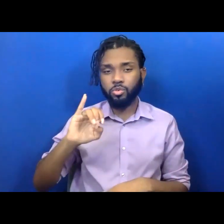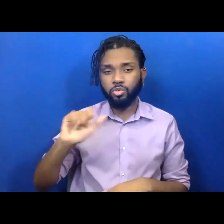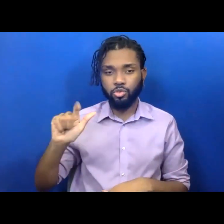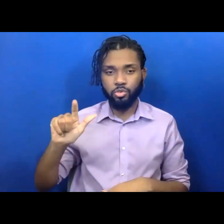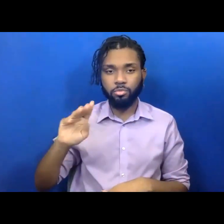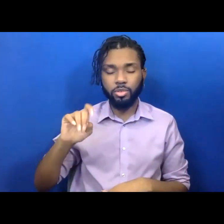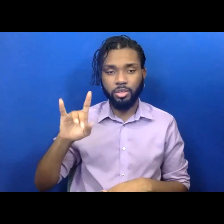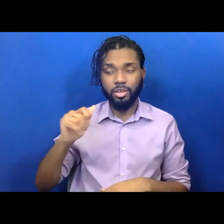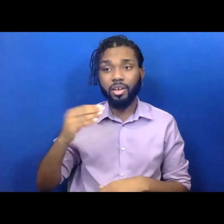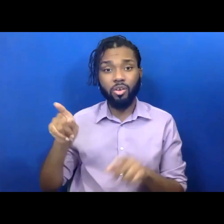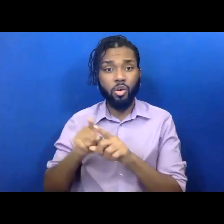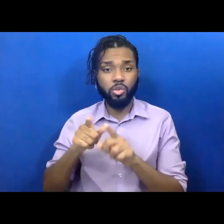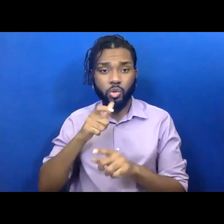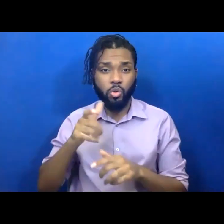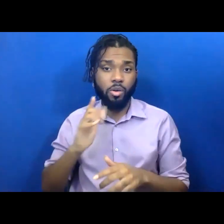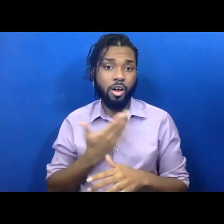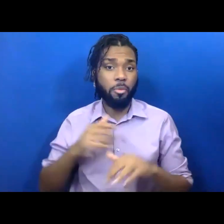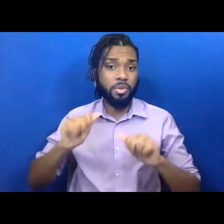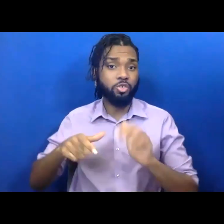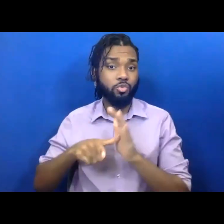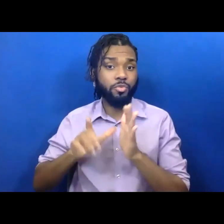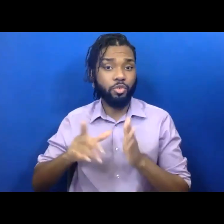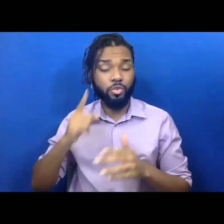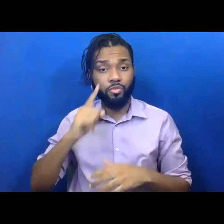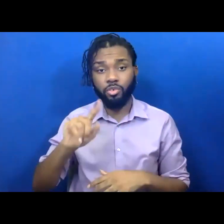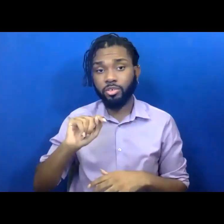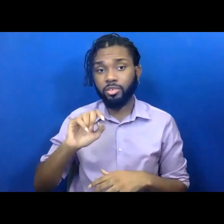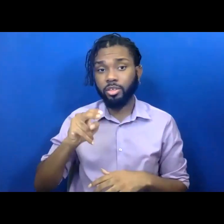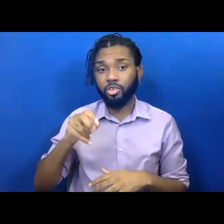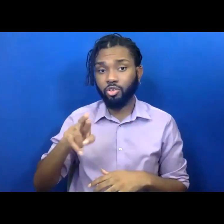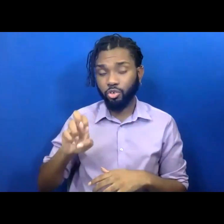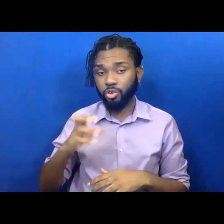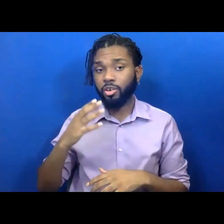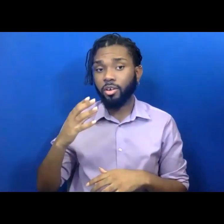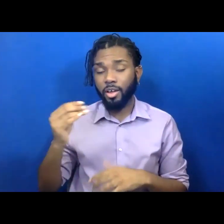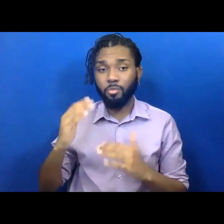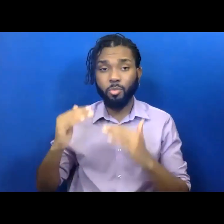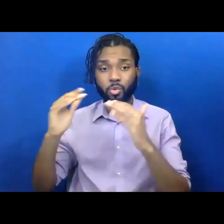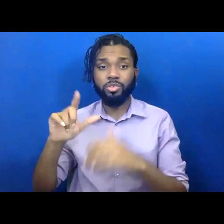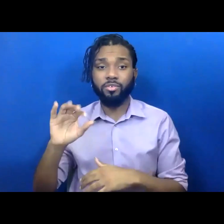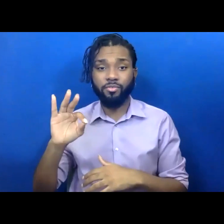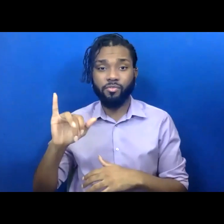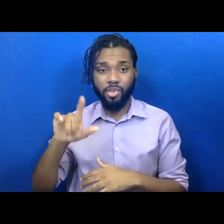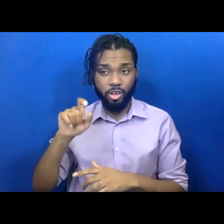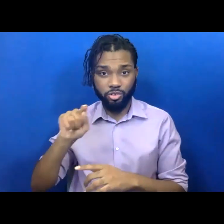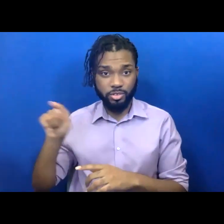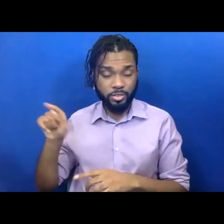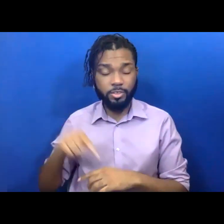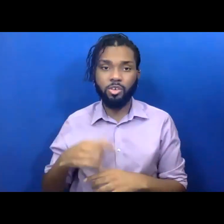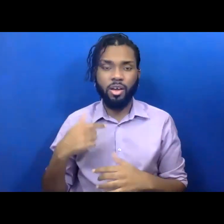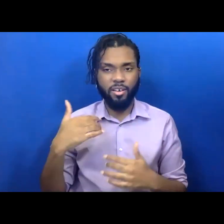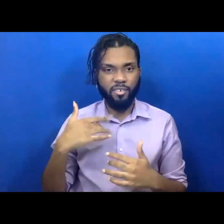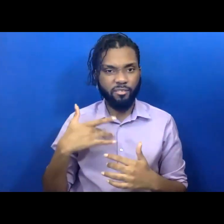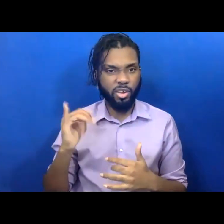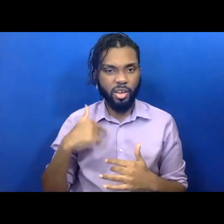our potential reviewers of tenure and promotion files are. I feel I've gotten so many versions of this question. How do we